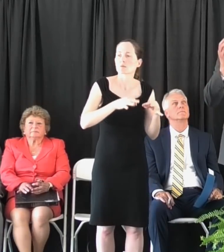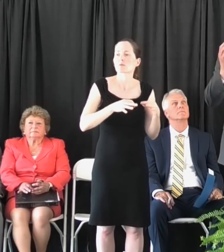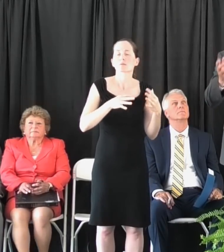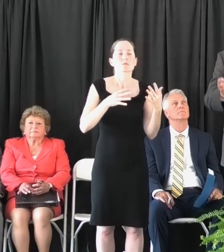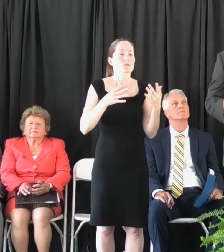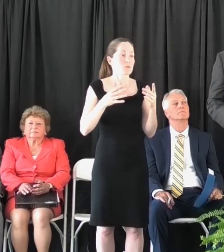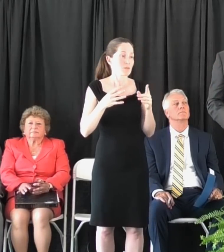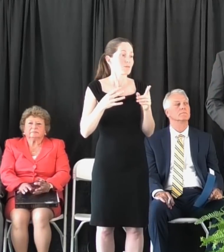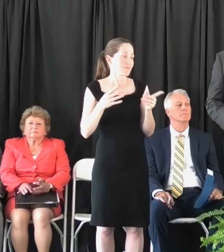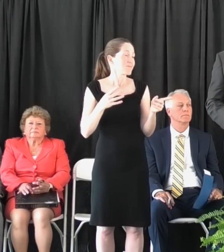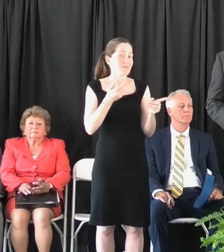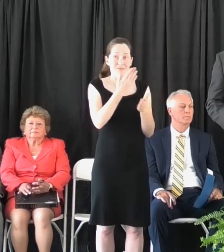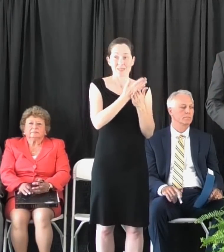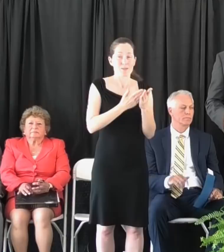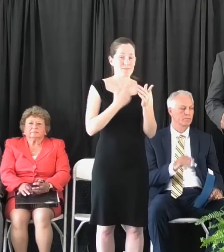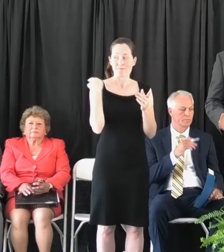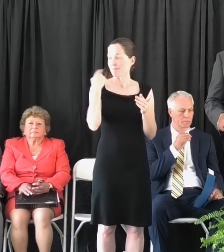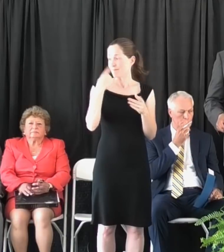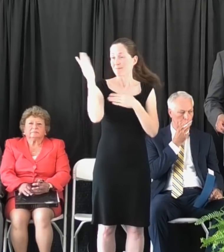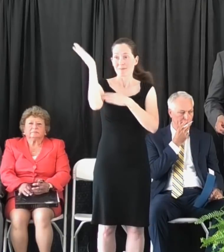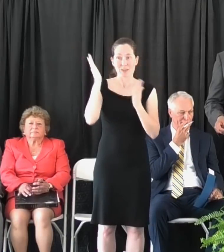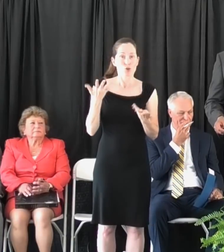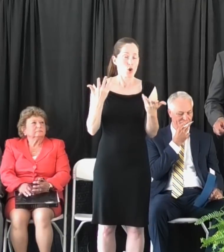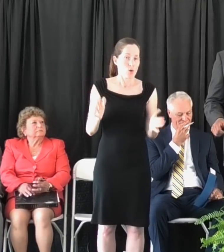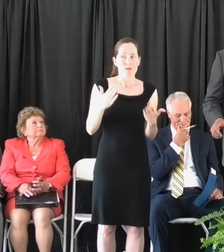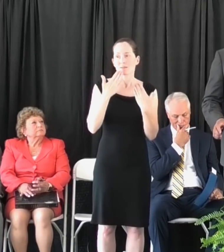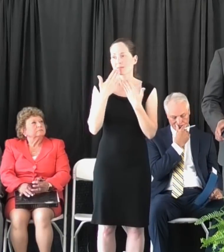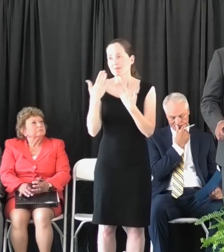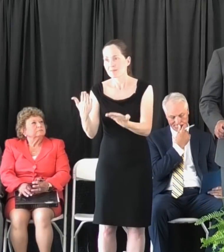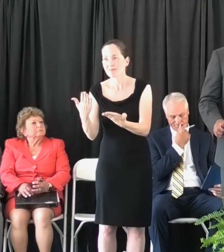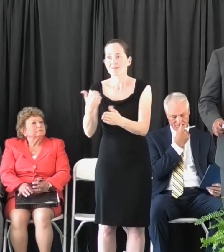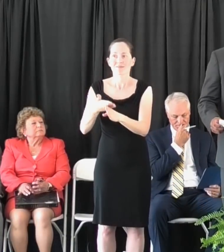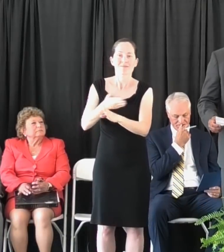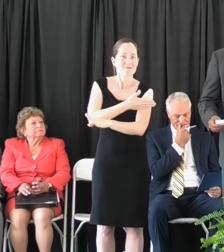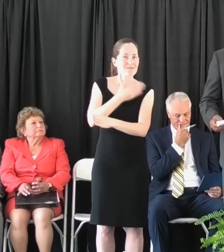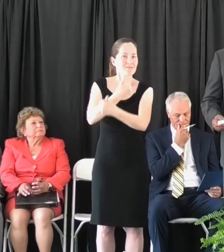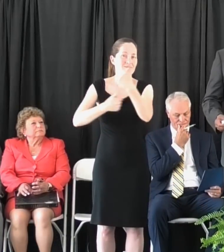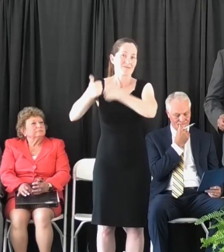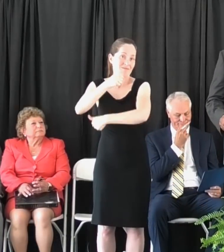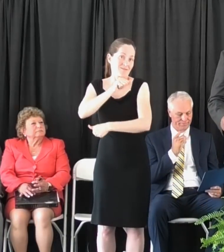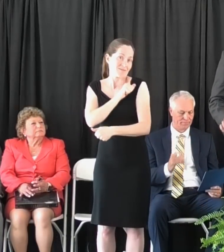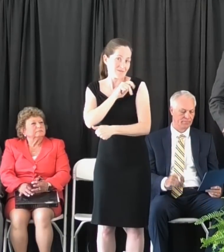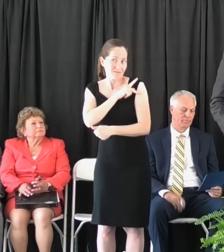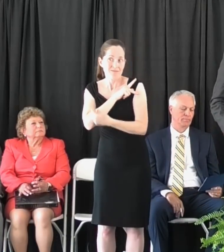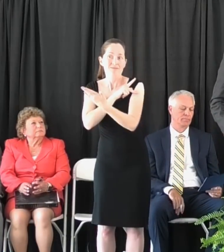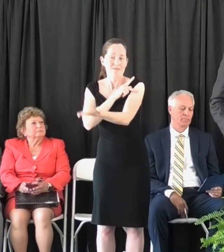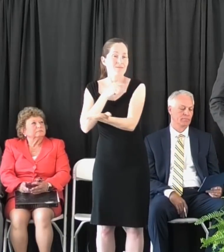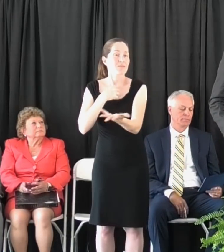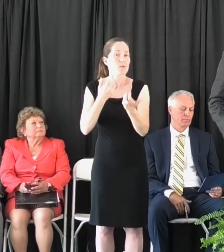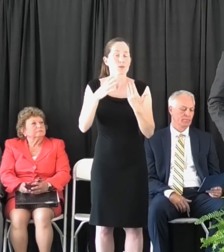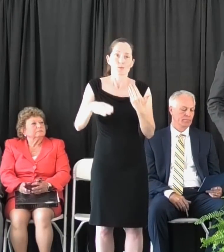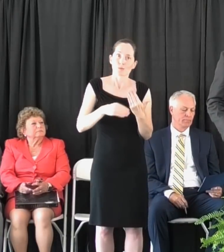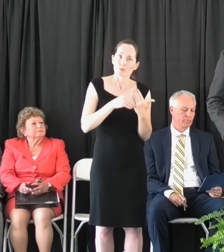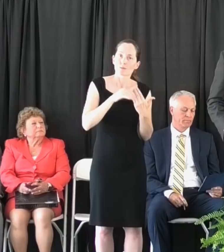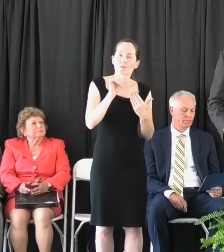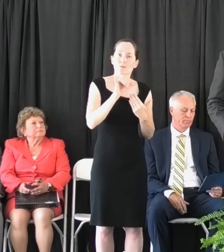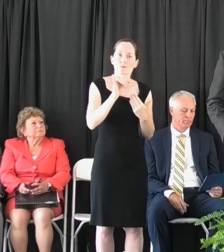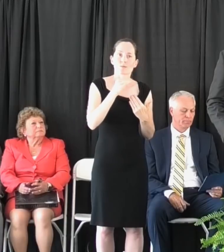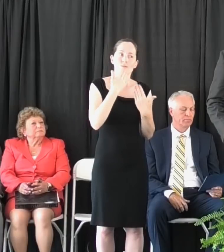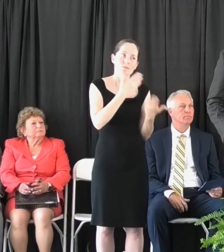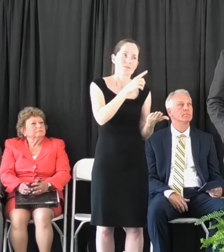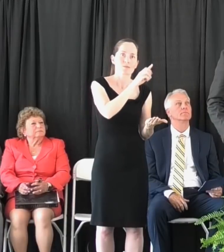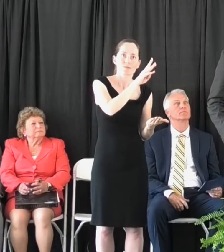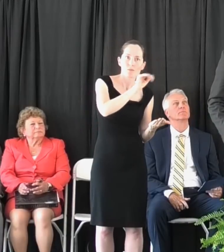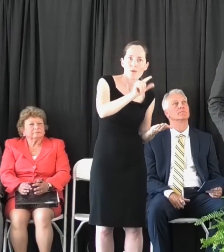Killerman as well as the former County Counsel. I want to add to that by also thanking Dr. Ball as well as the